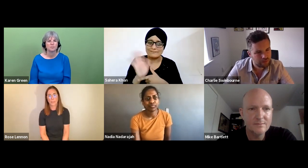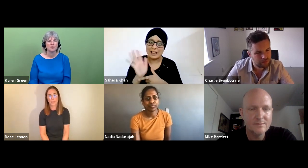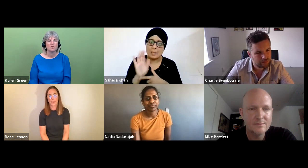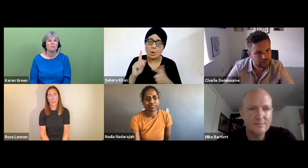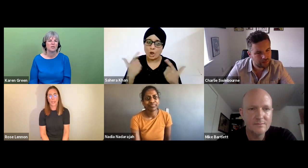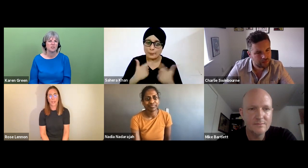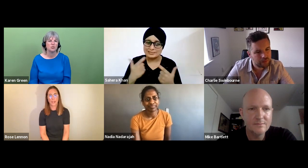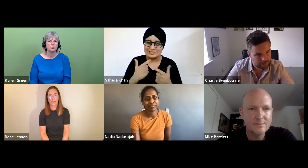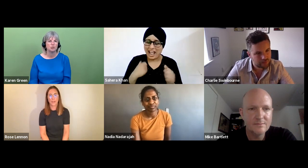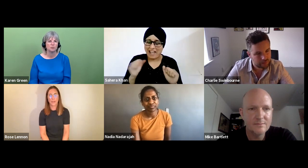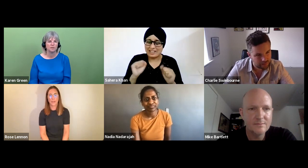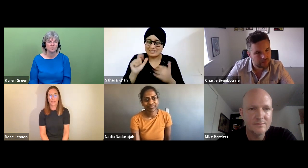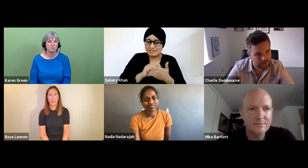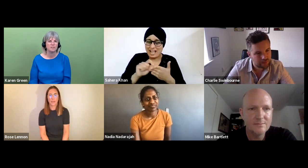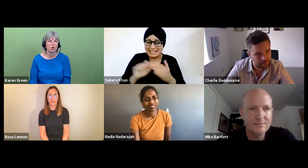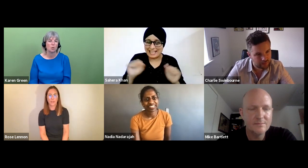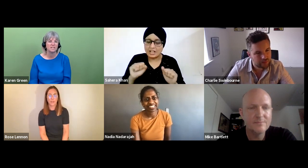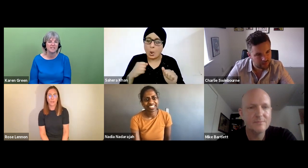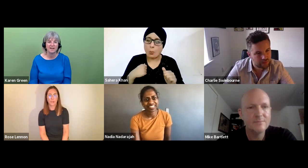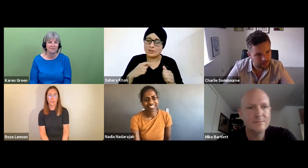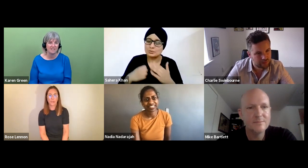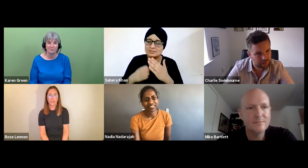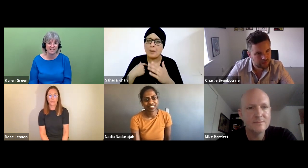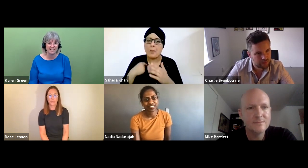I'm writing a new short film. It's a comedy. I haven't yet written it,